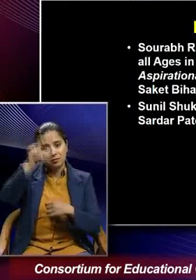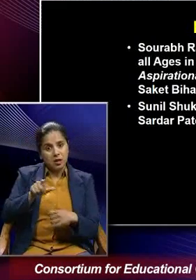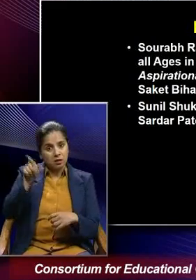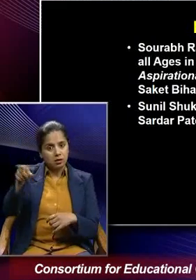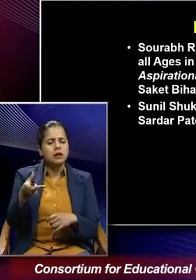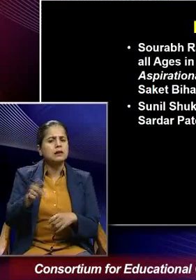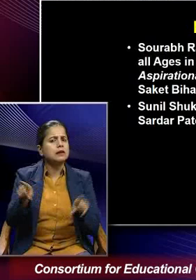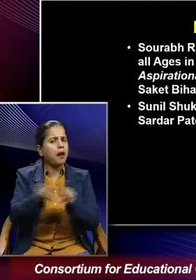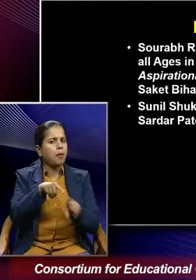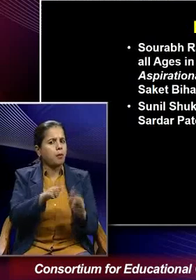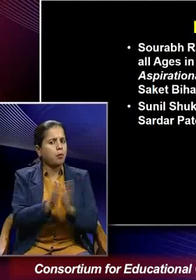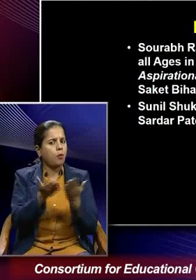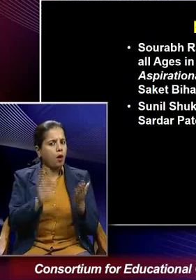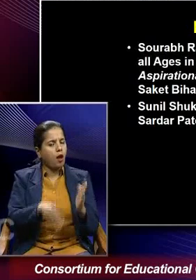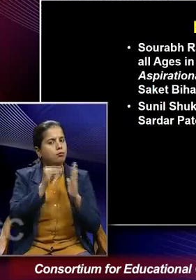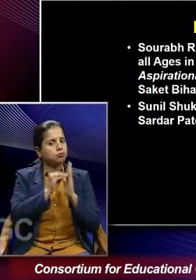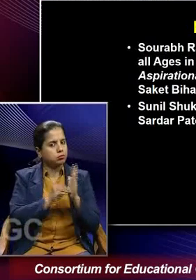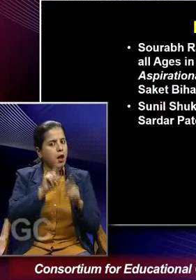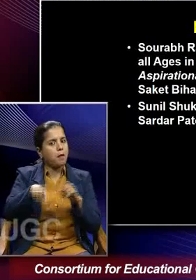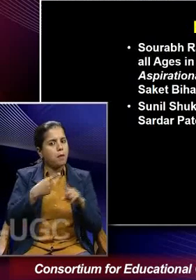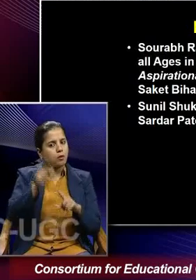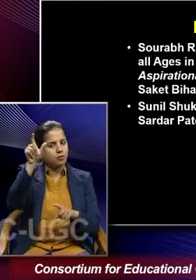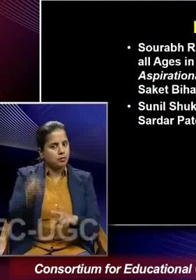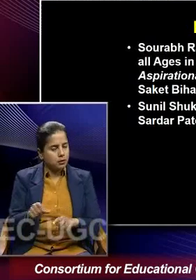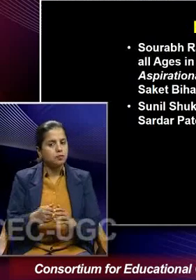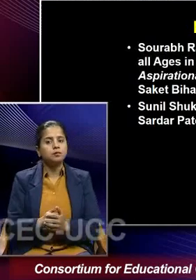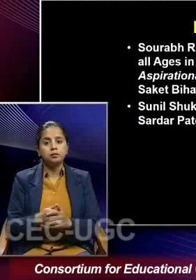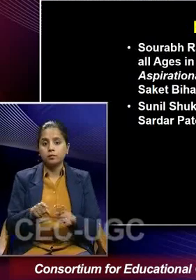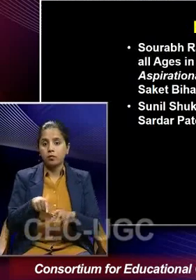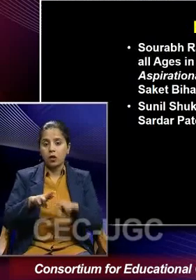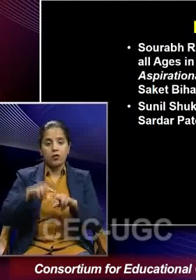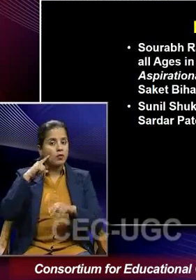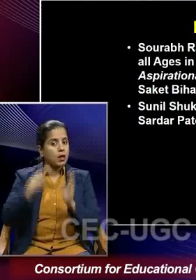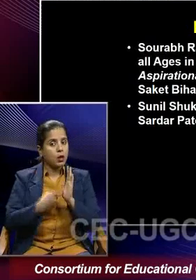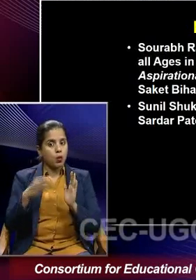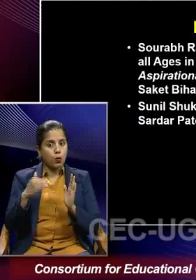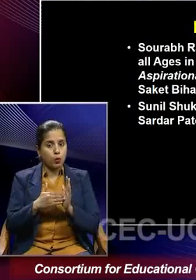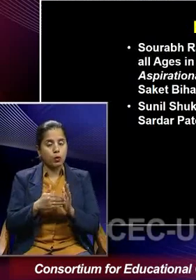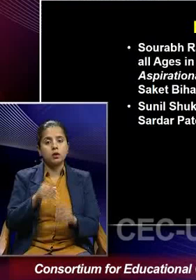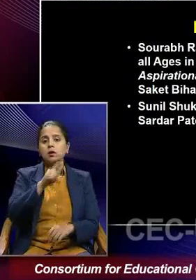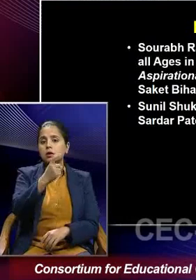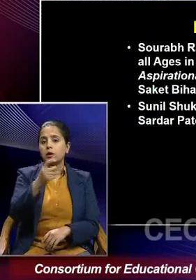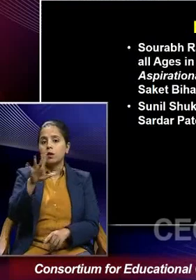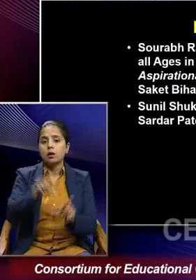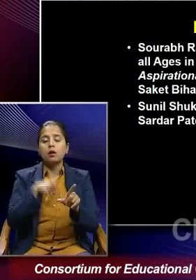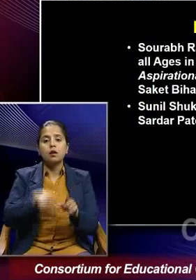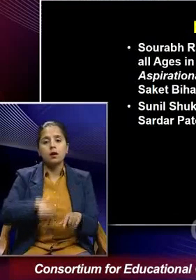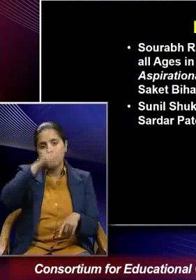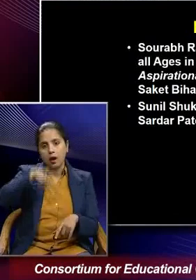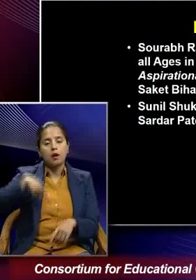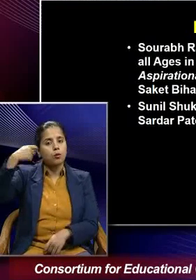same book. Then Feroz Rangoonwala's 75 years of Indian